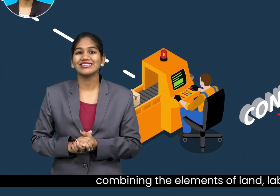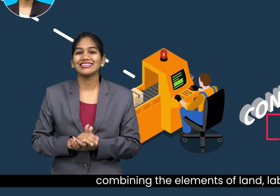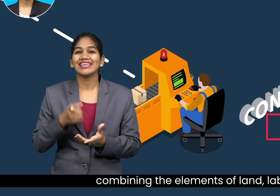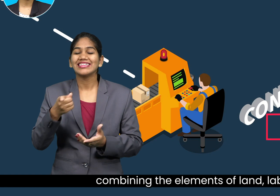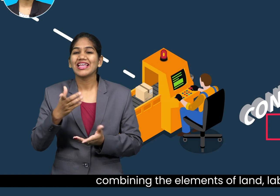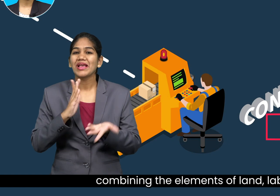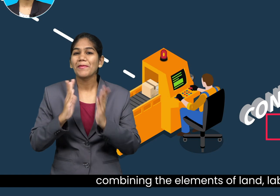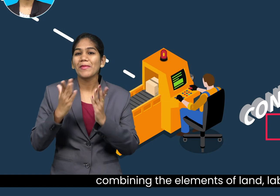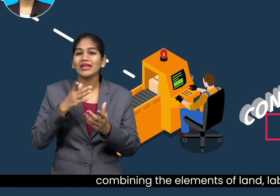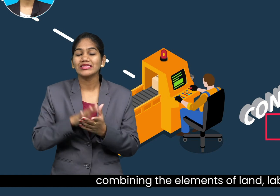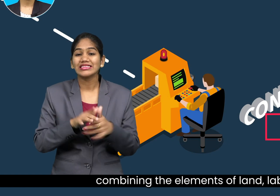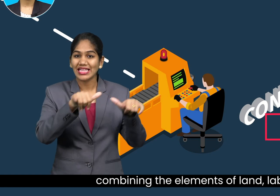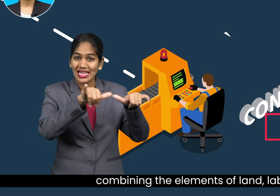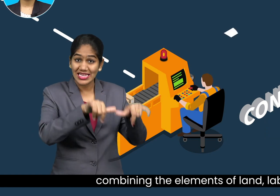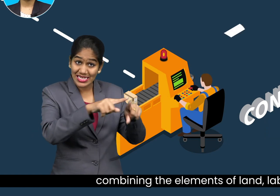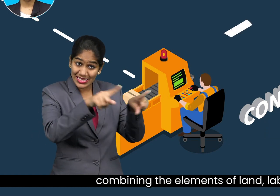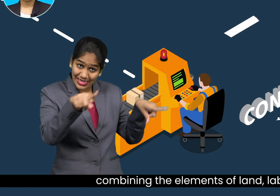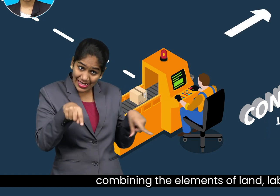land,